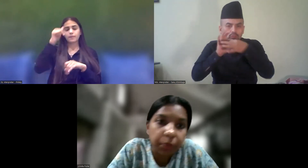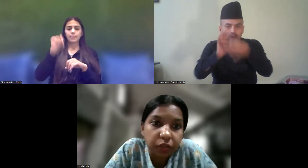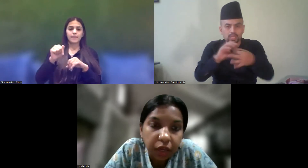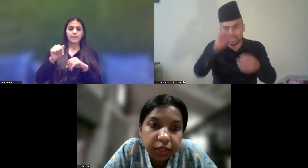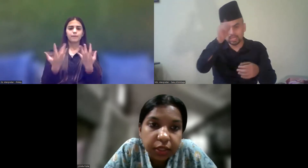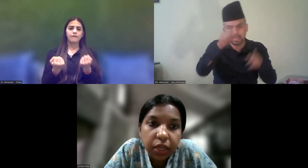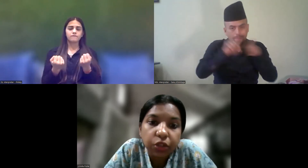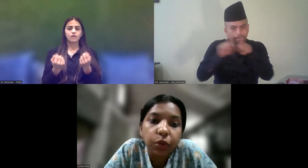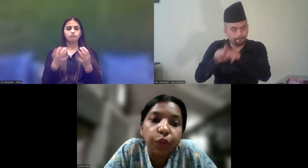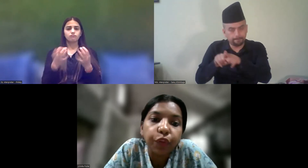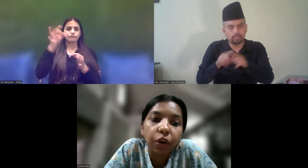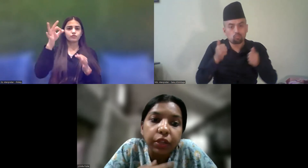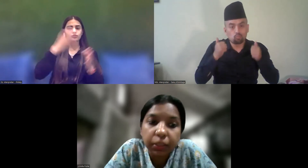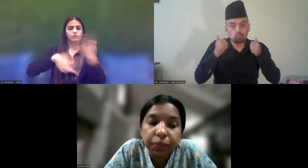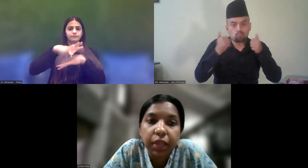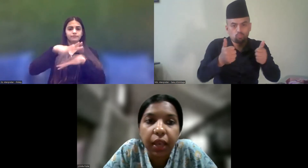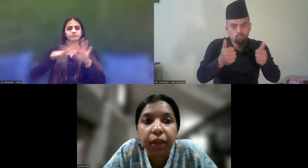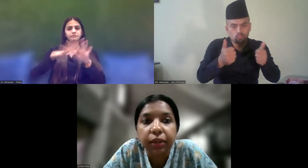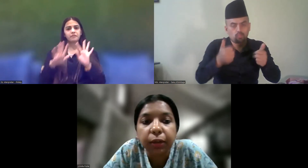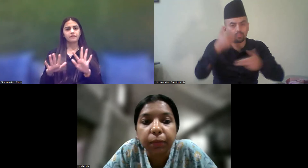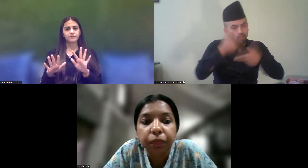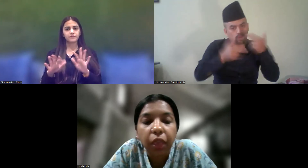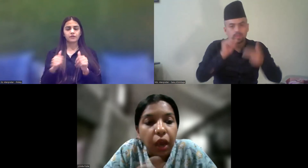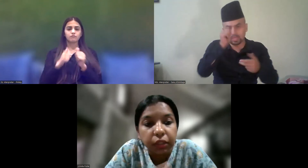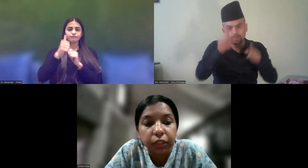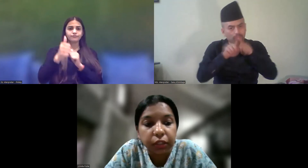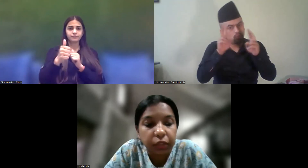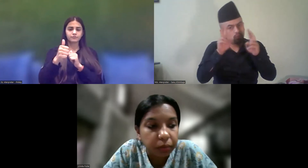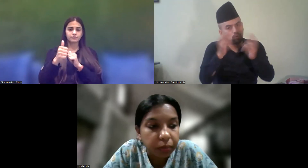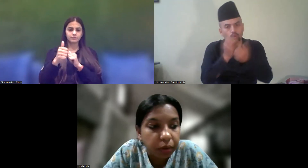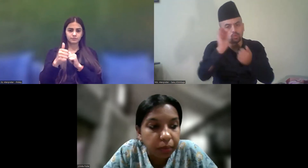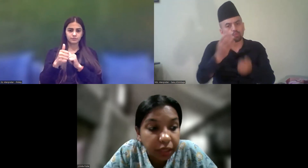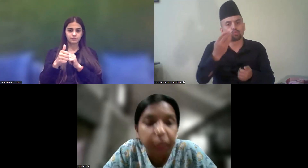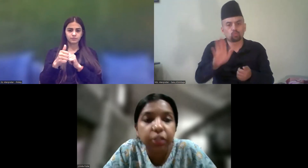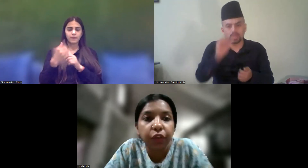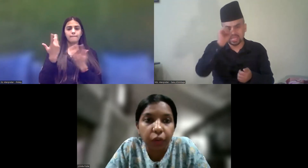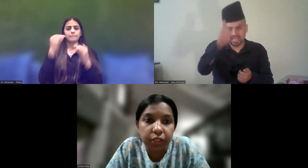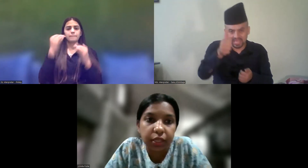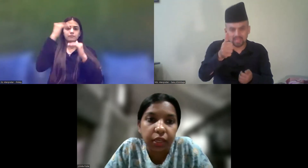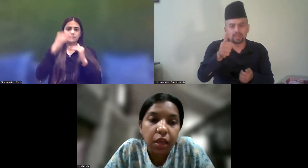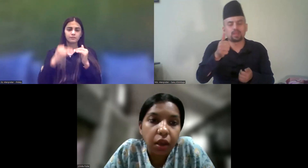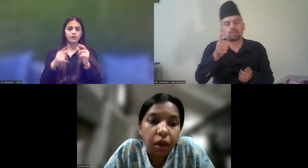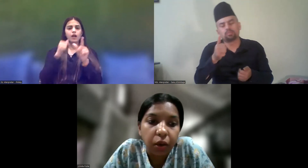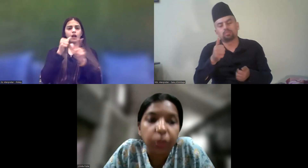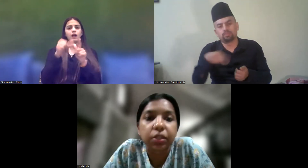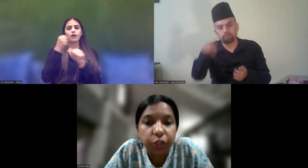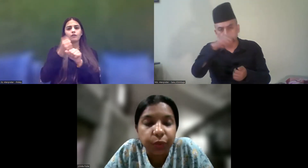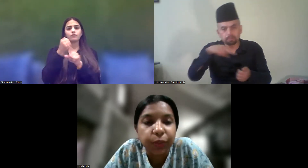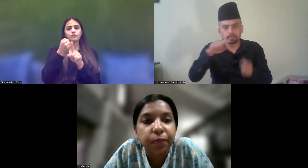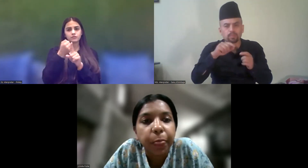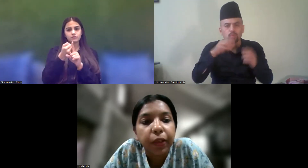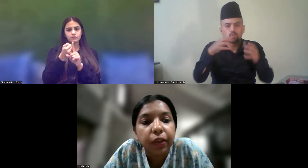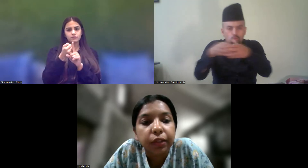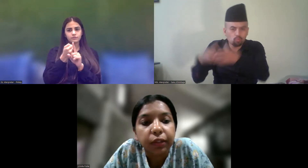much advanced, to look for tips and other methods of advocacy on these